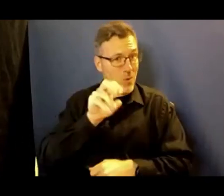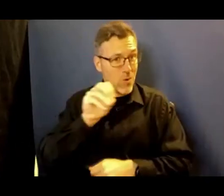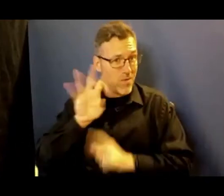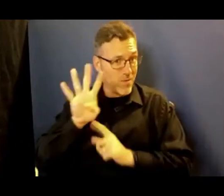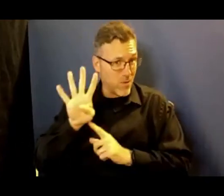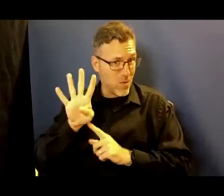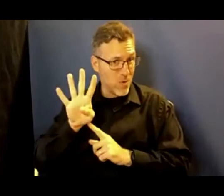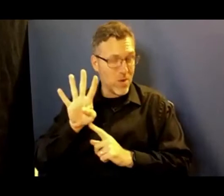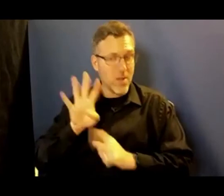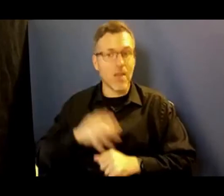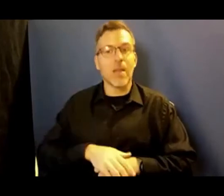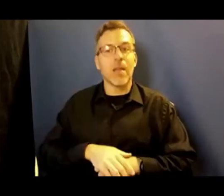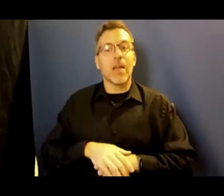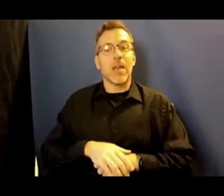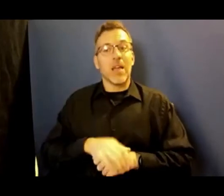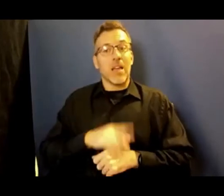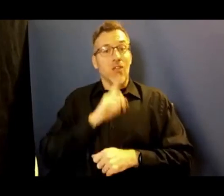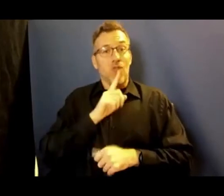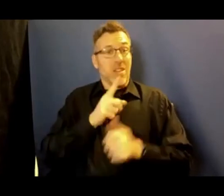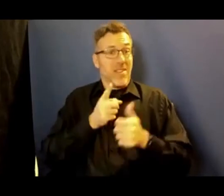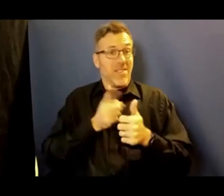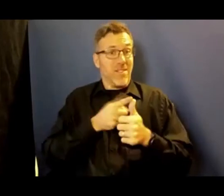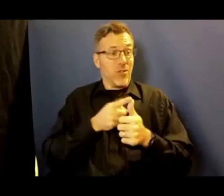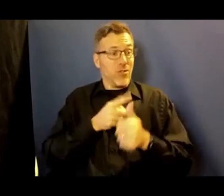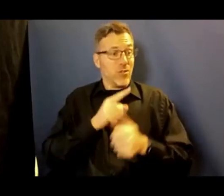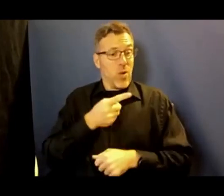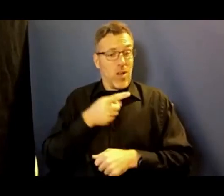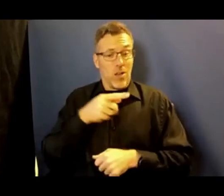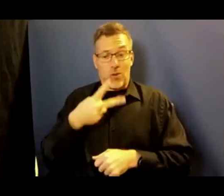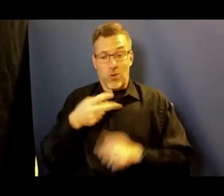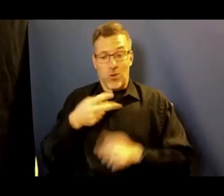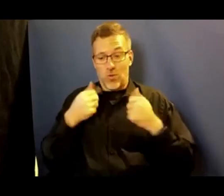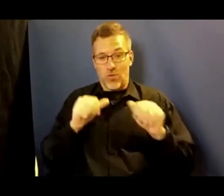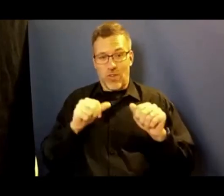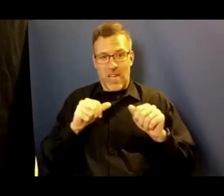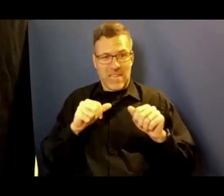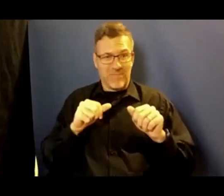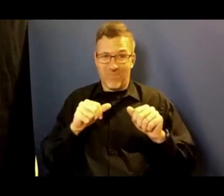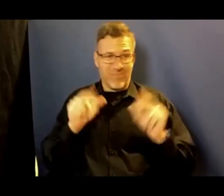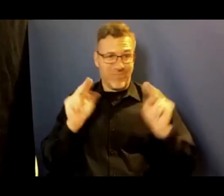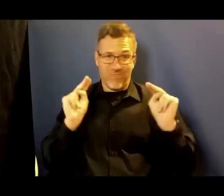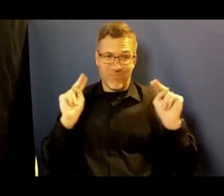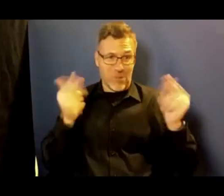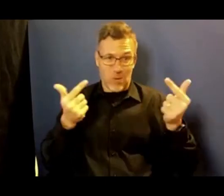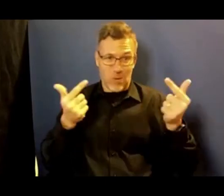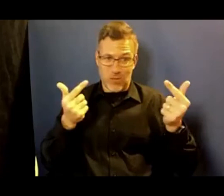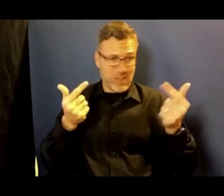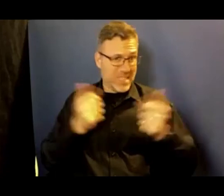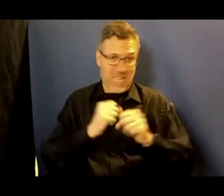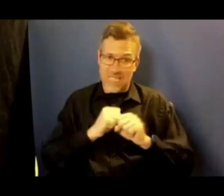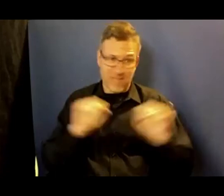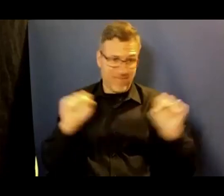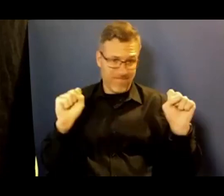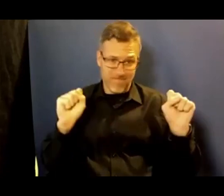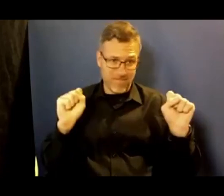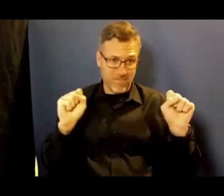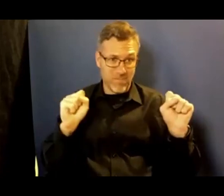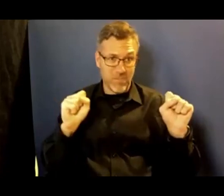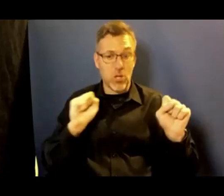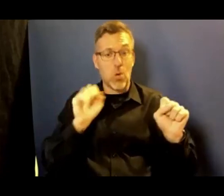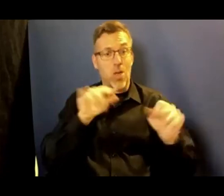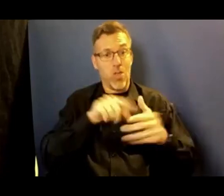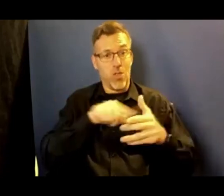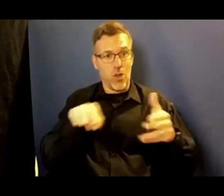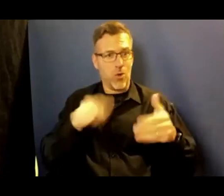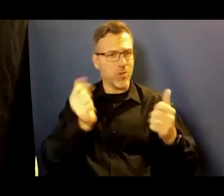few tries for vaccines were actually not good, were not safe, and they got thrown out. In